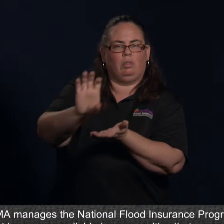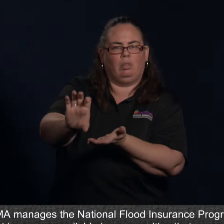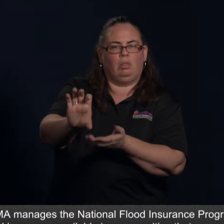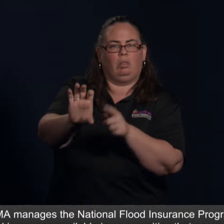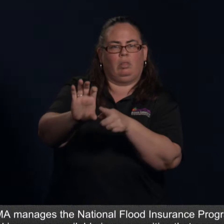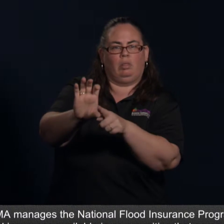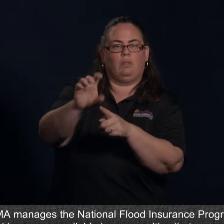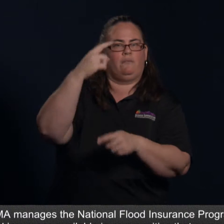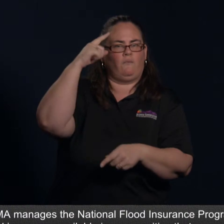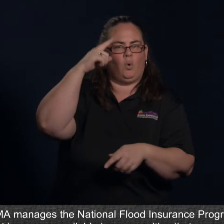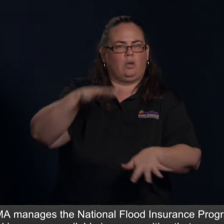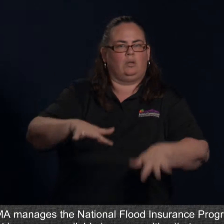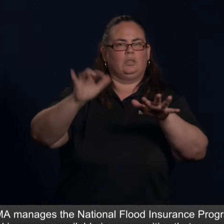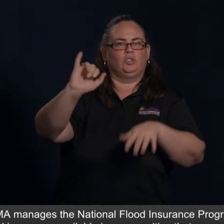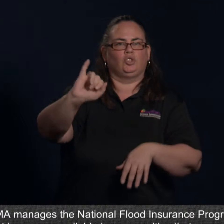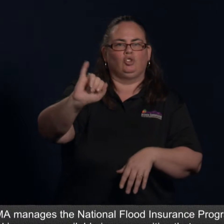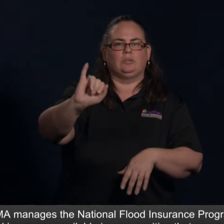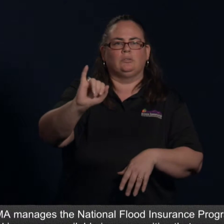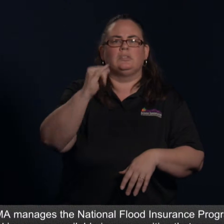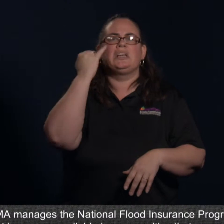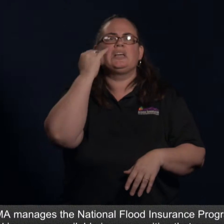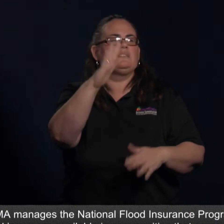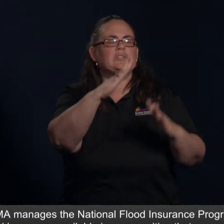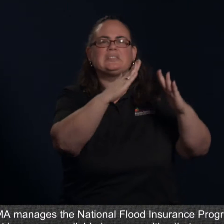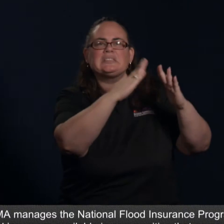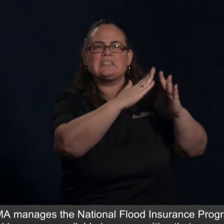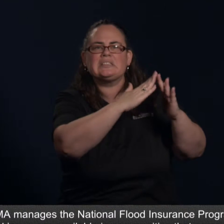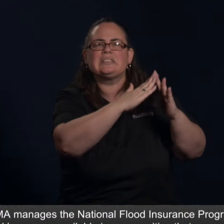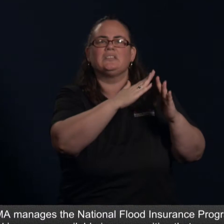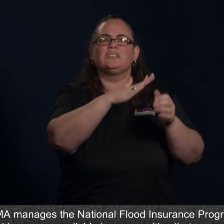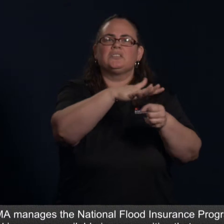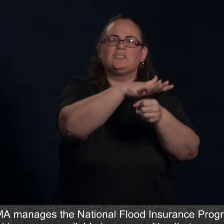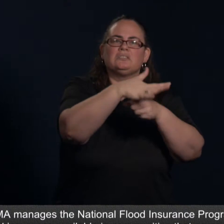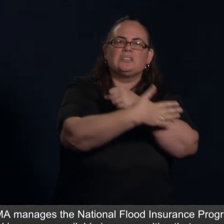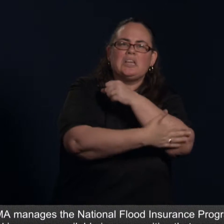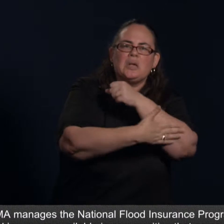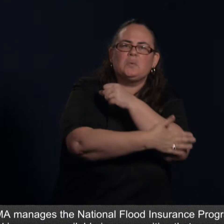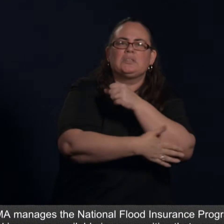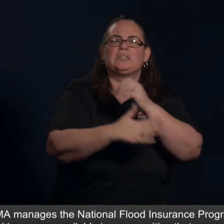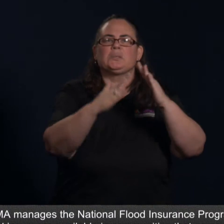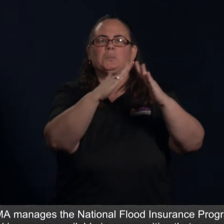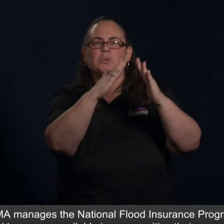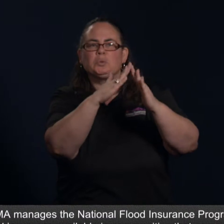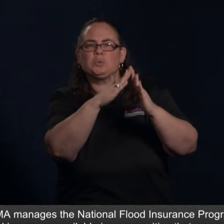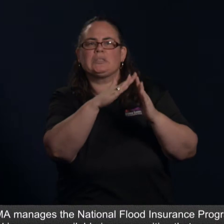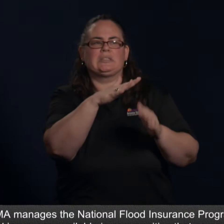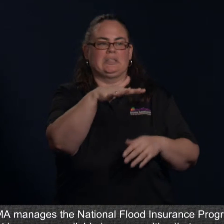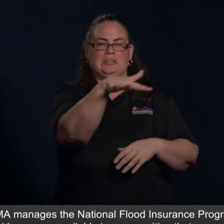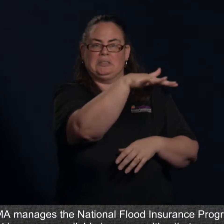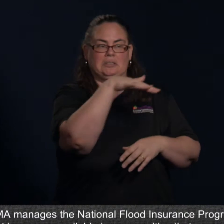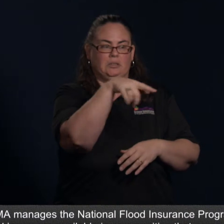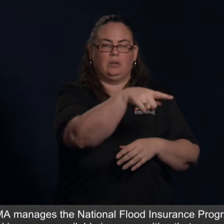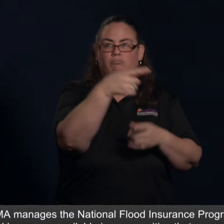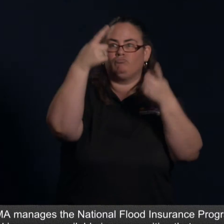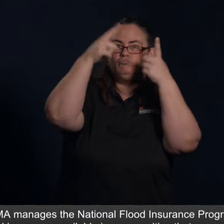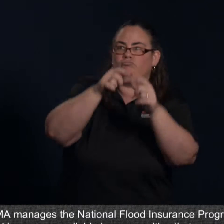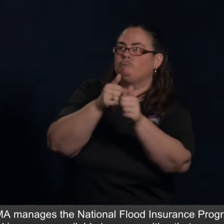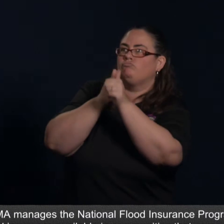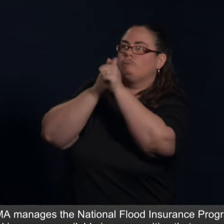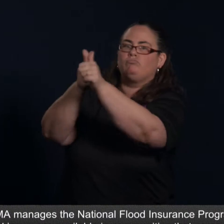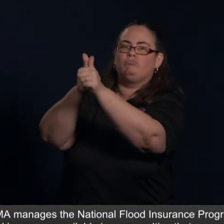which makes federally backed flood insurance available in communities that agree to adopt and